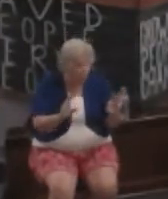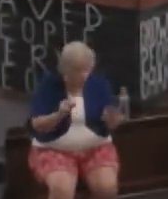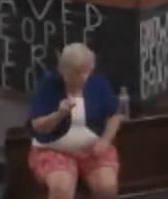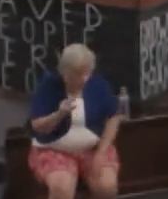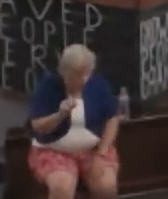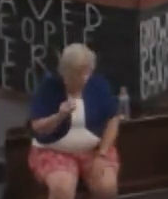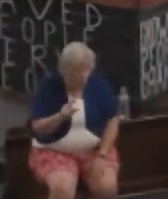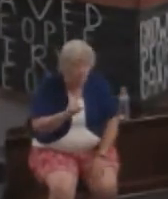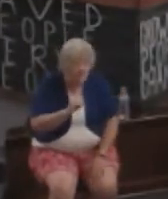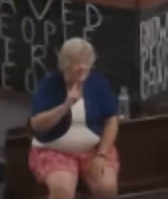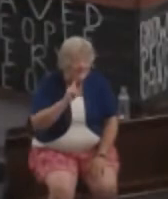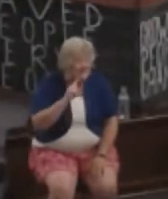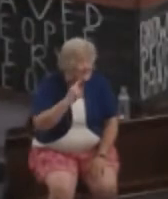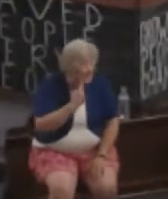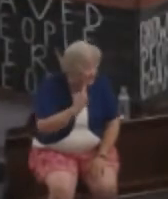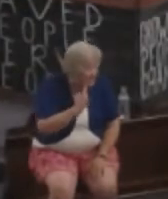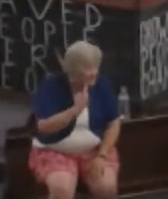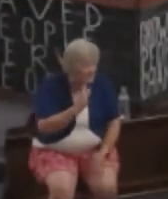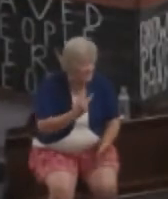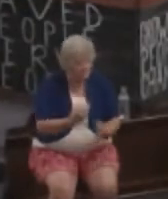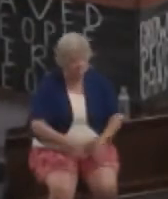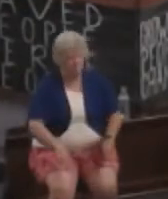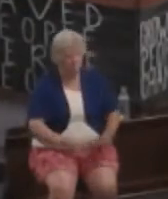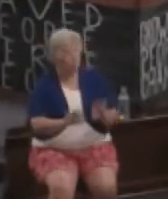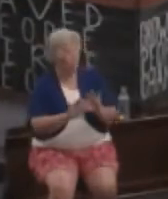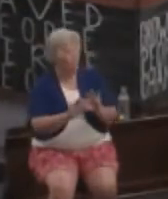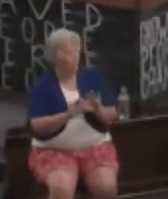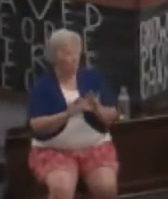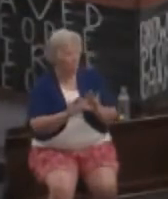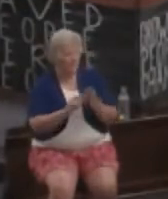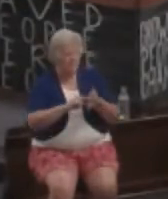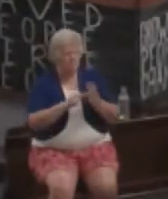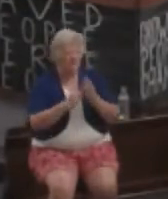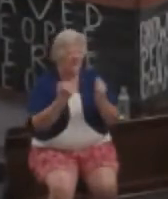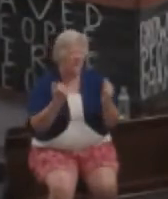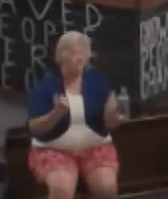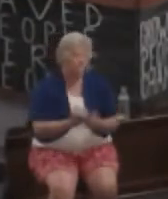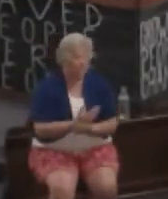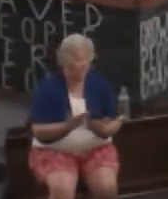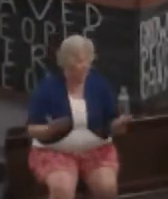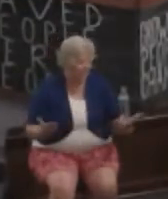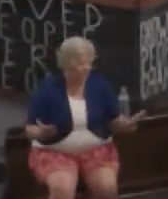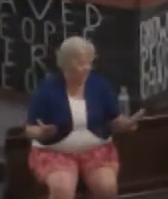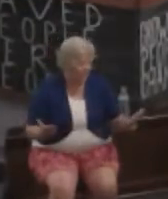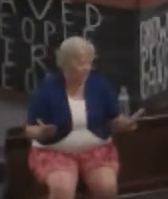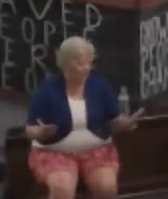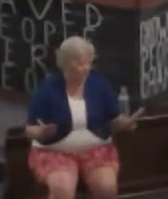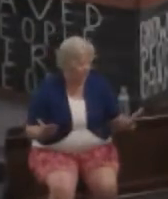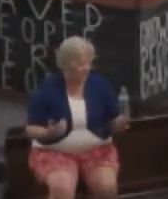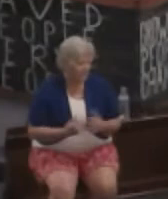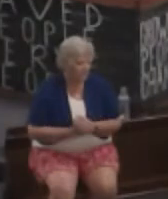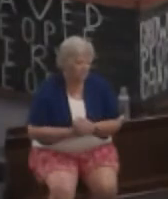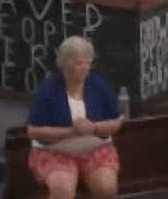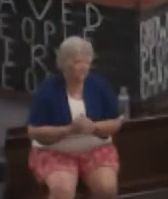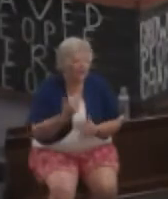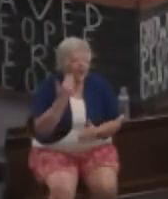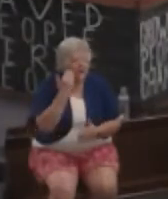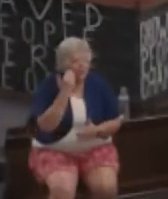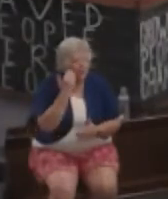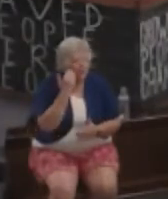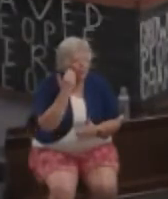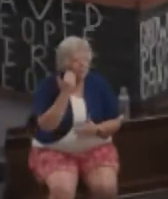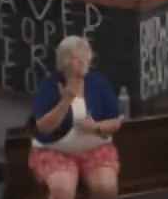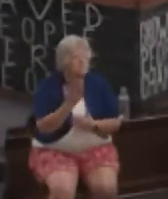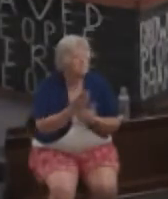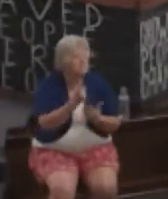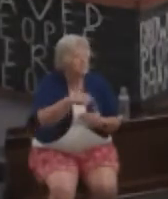seriously. It meant something to us. It meant everything to us. I'm not going to ask for a raise of hands, but I can almost guarantee some of